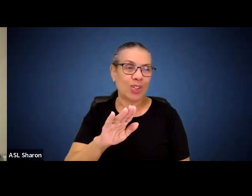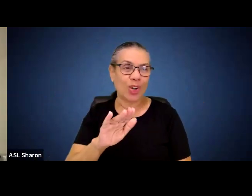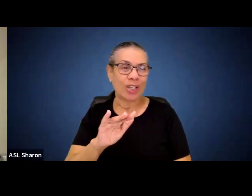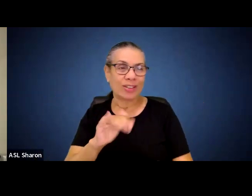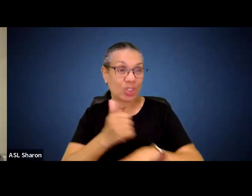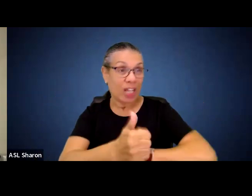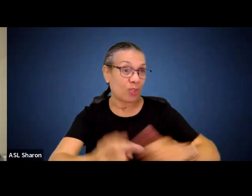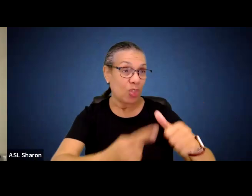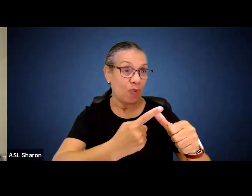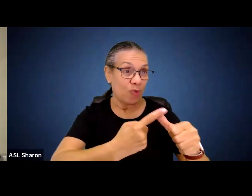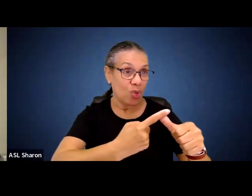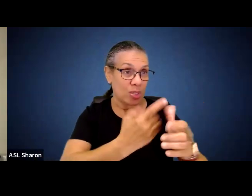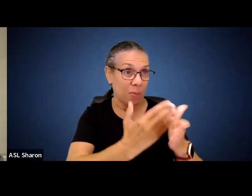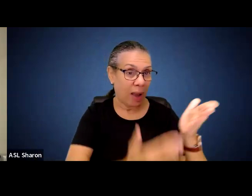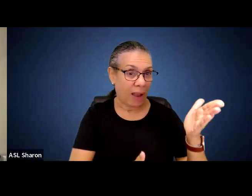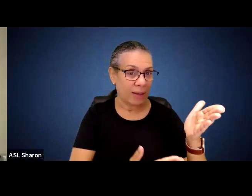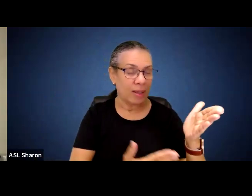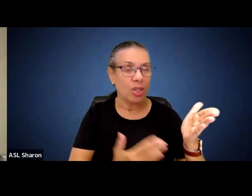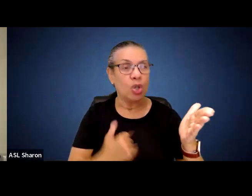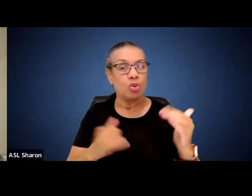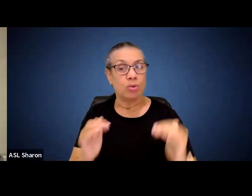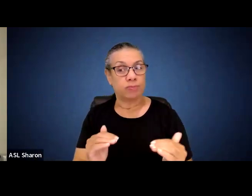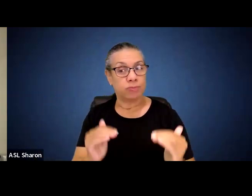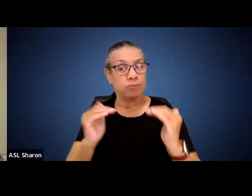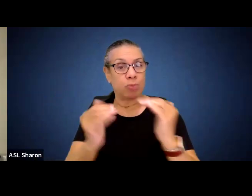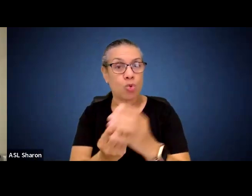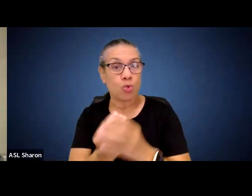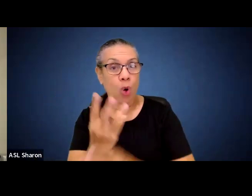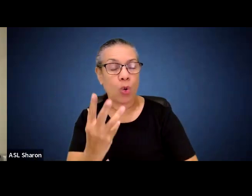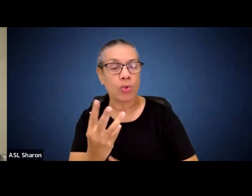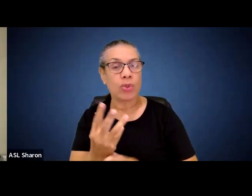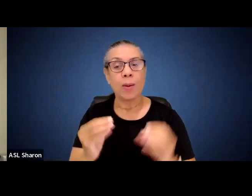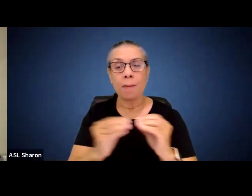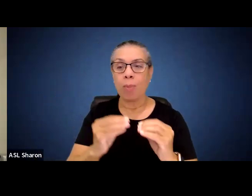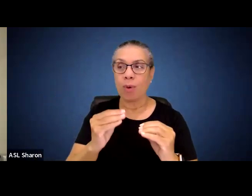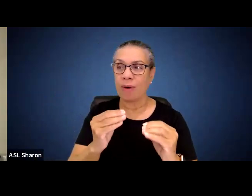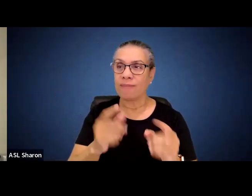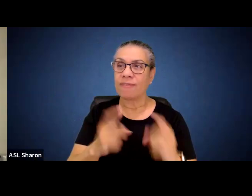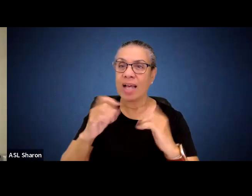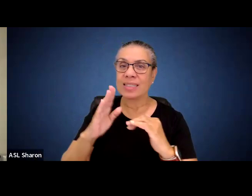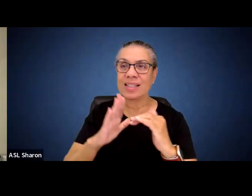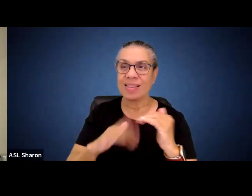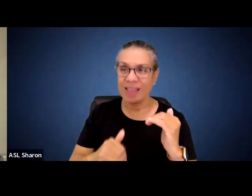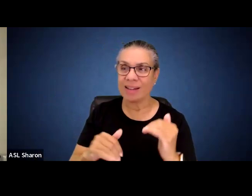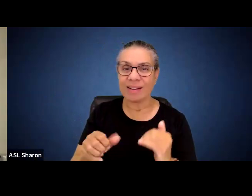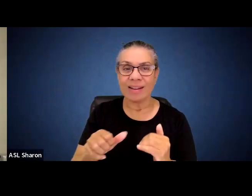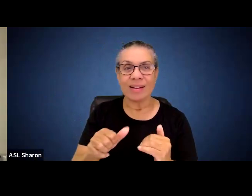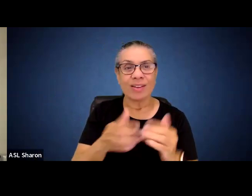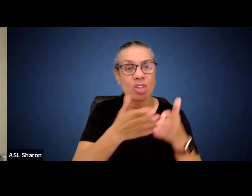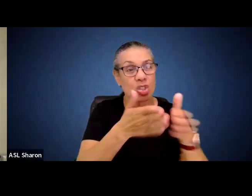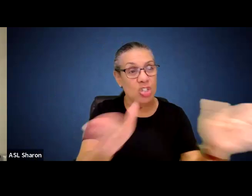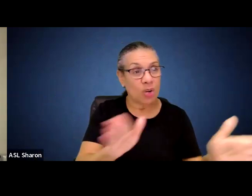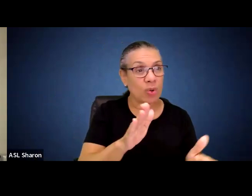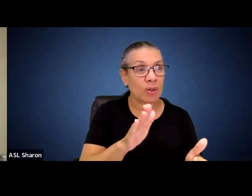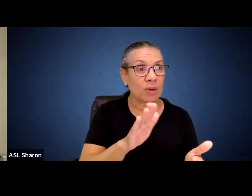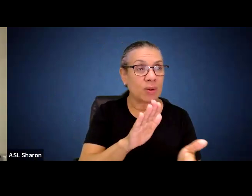of this section is to accelerate growth faster than your peers at non-transformation schools. And it is really hard to do if